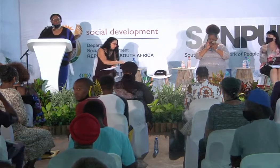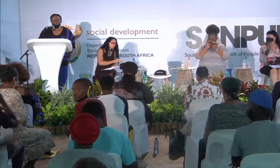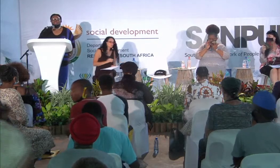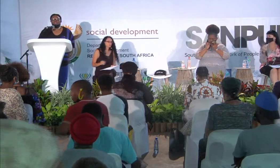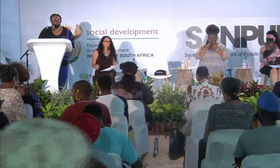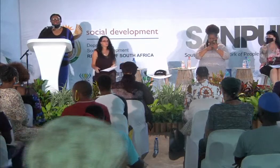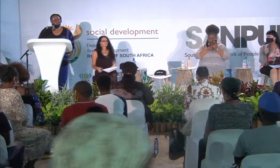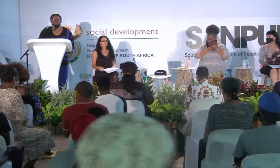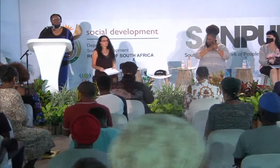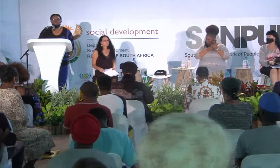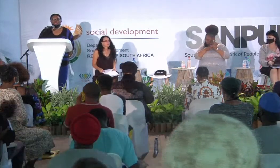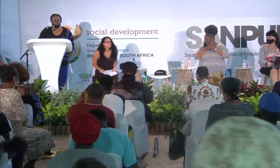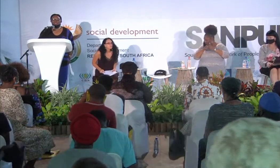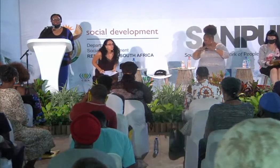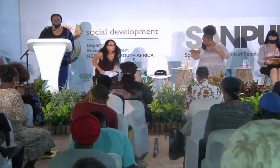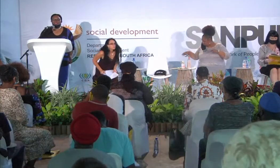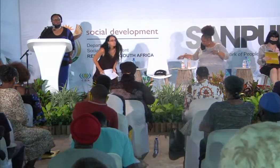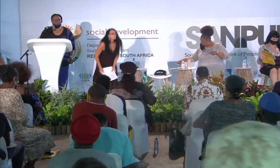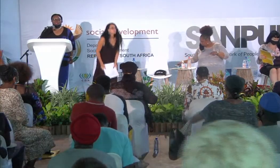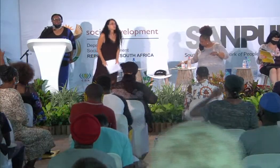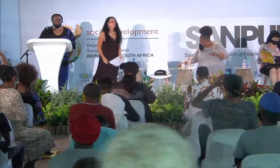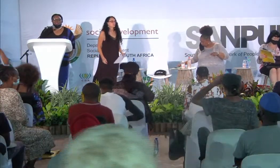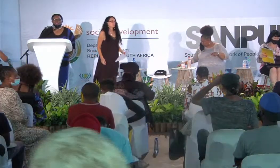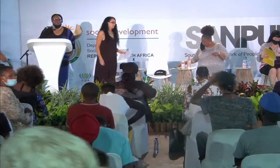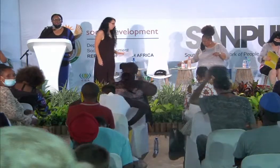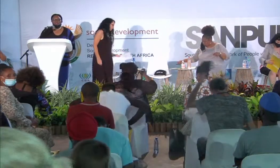Those who can stand, can we stand?